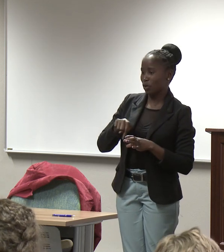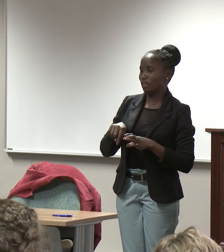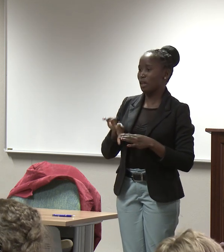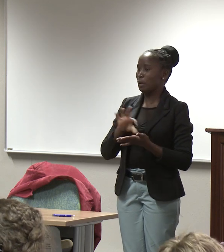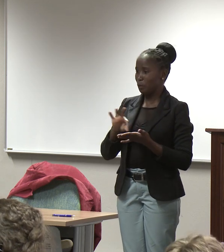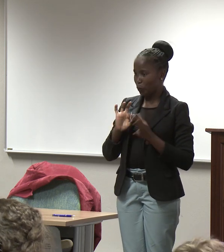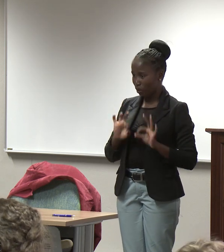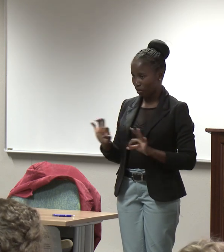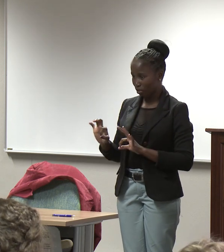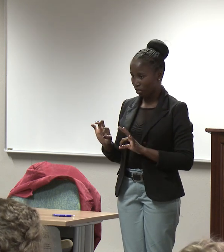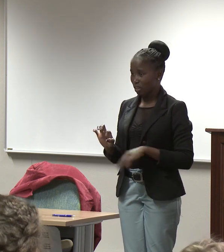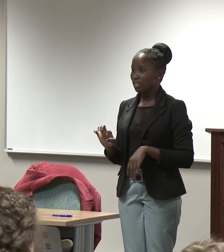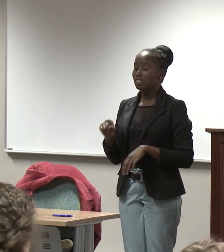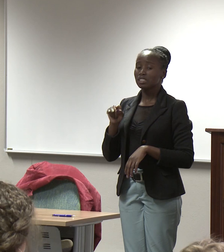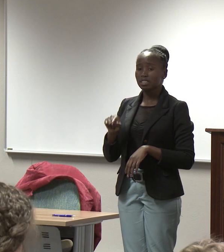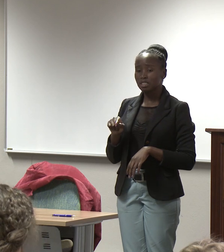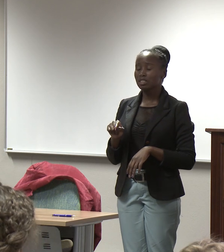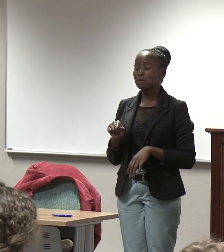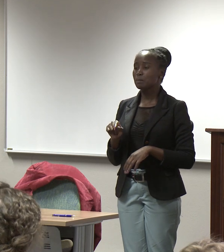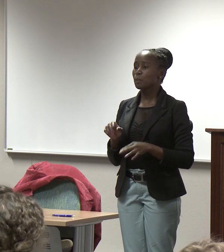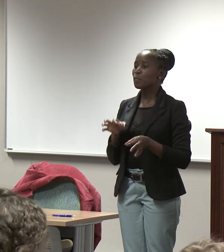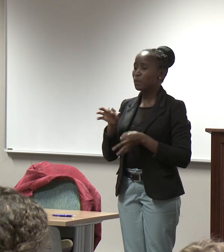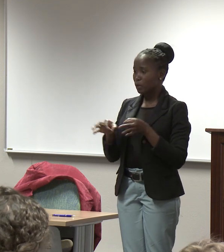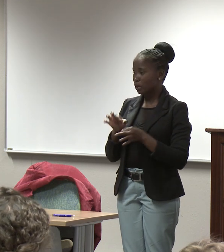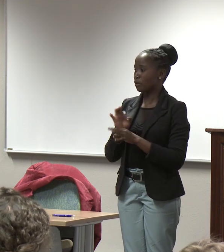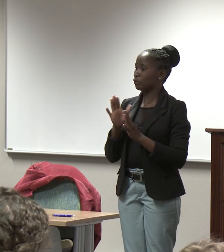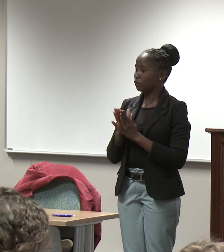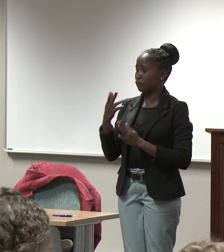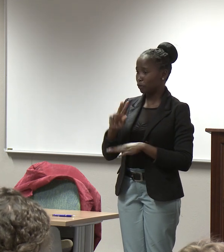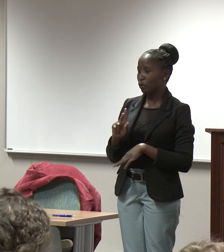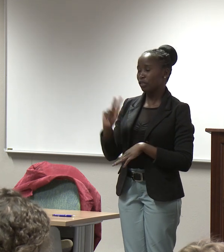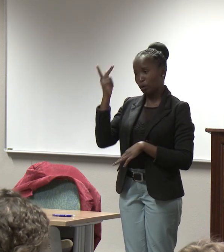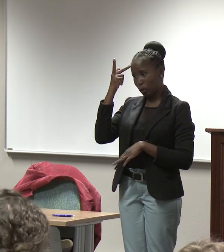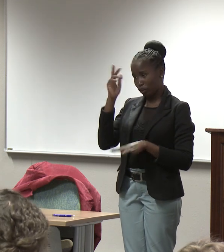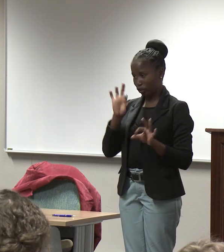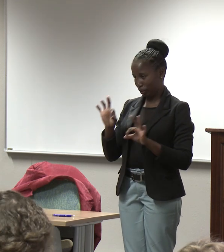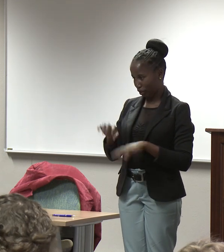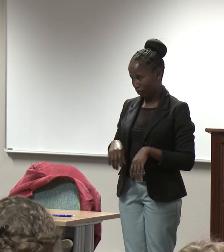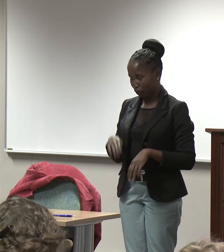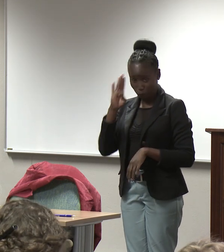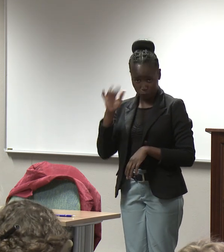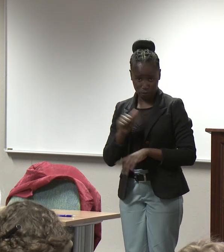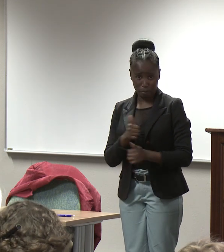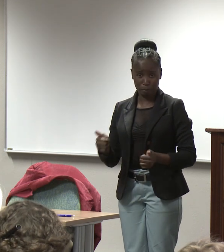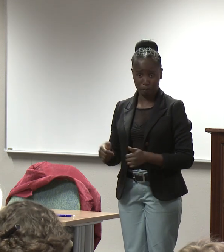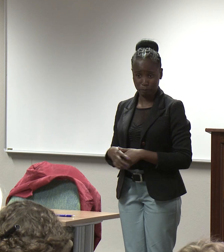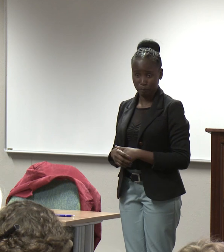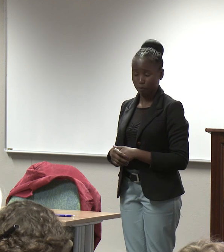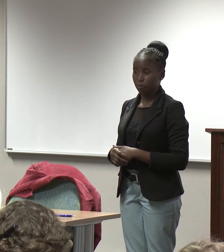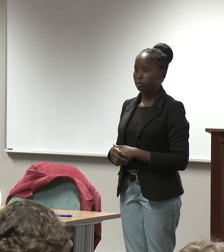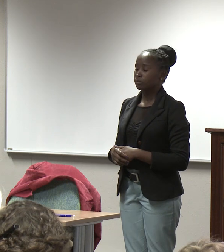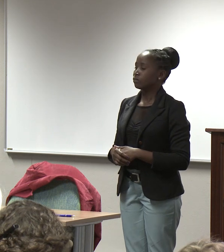to tell us that were the feminist epistemologists, and we know that. So, the university